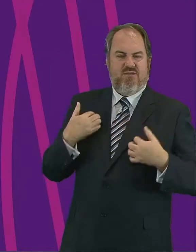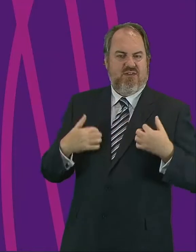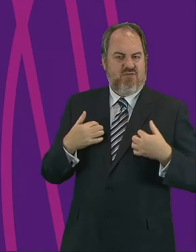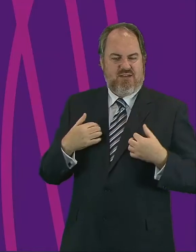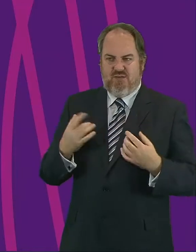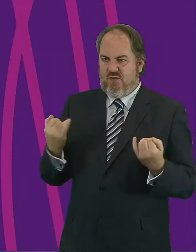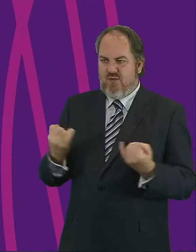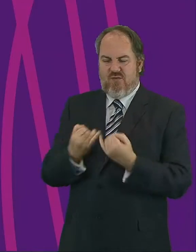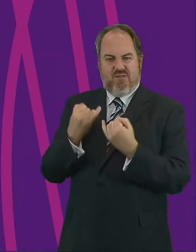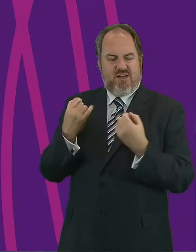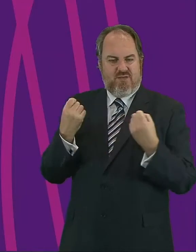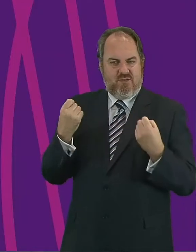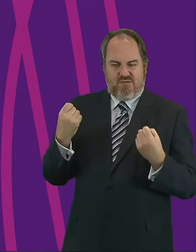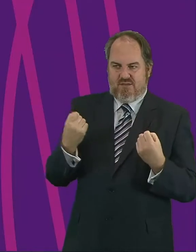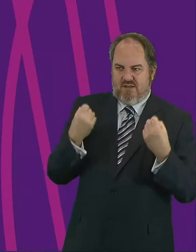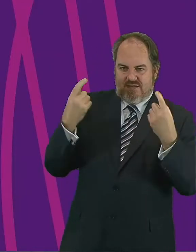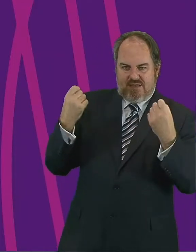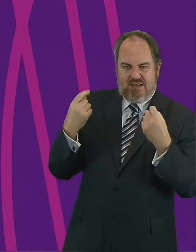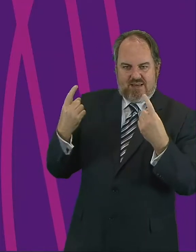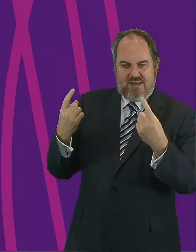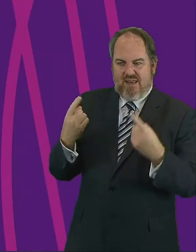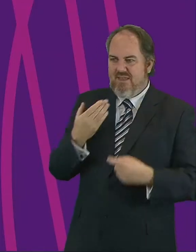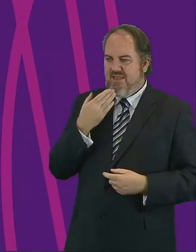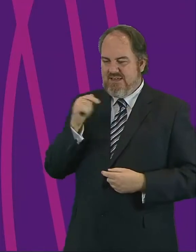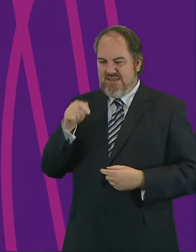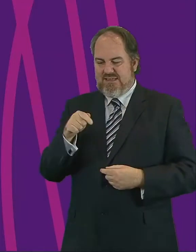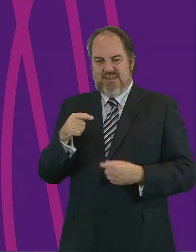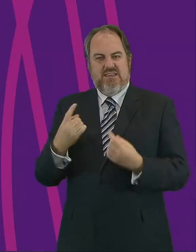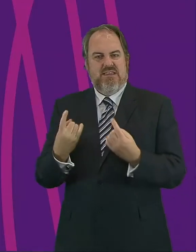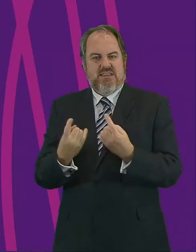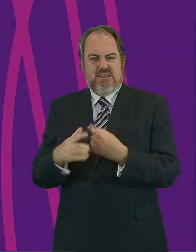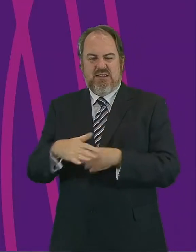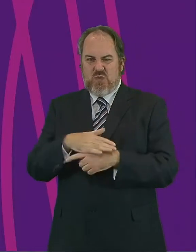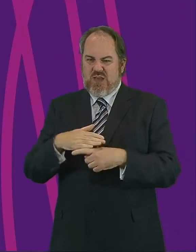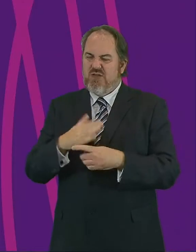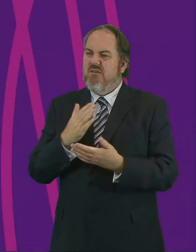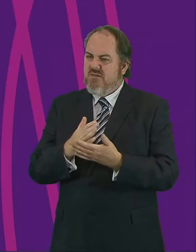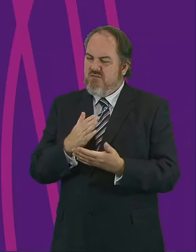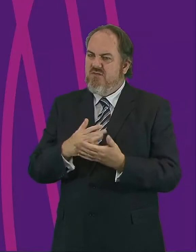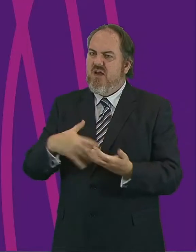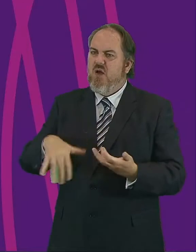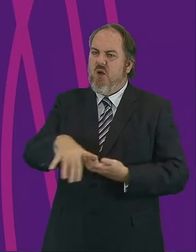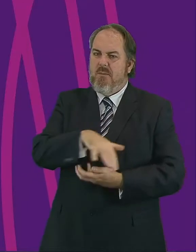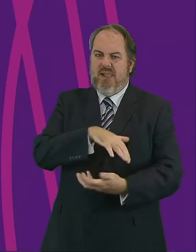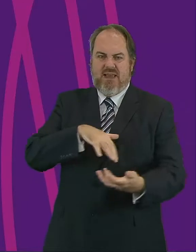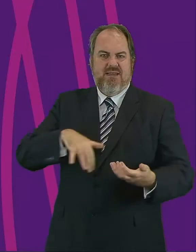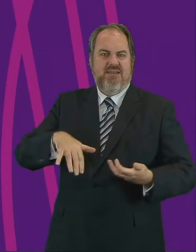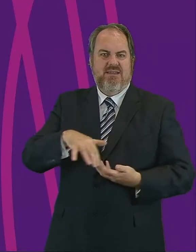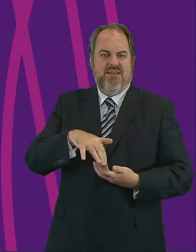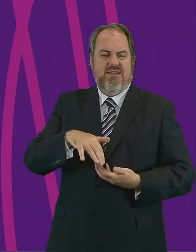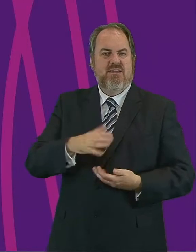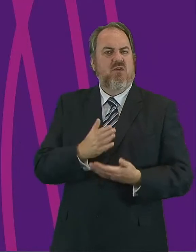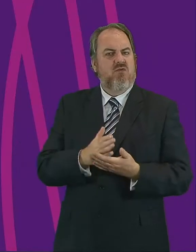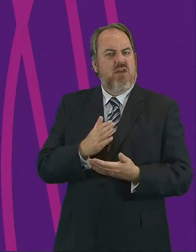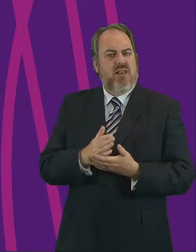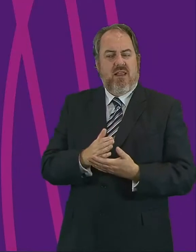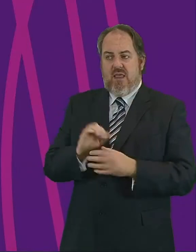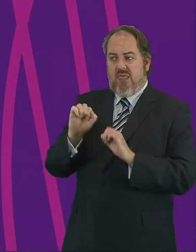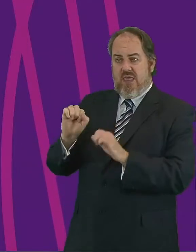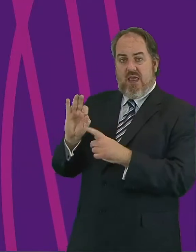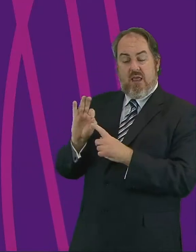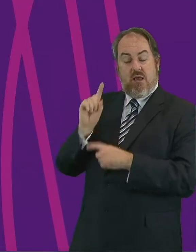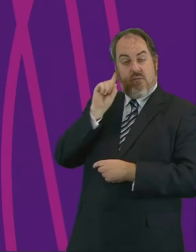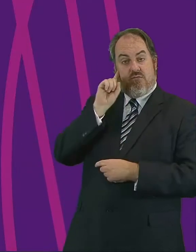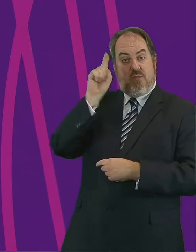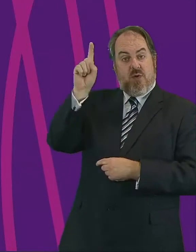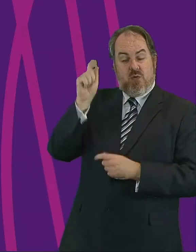other writing on what he calls a highly complex and sophisticated subject. So these proposed changes undermine not just the